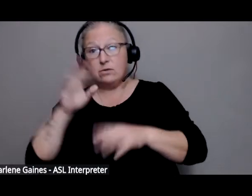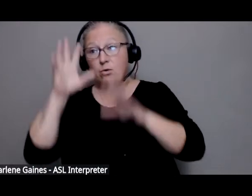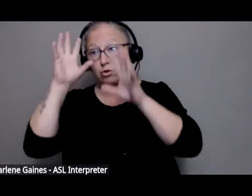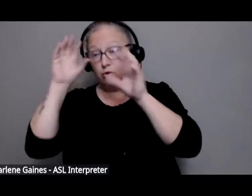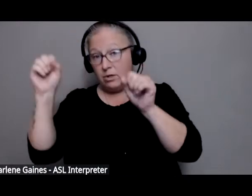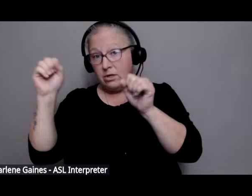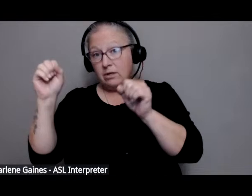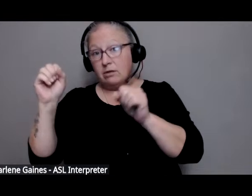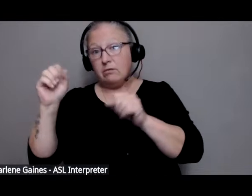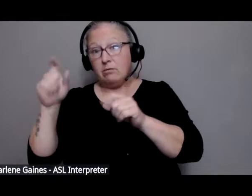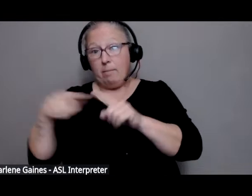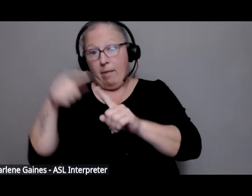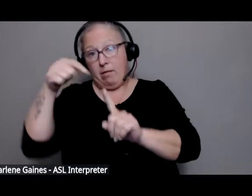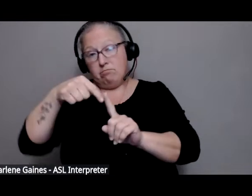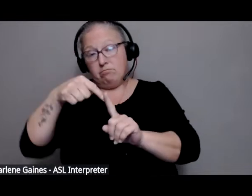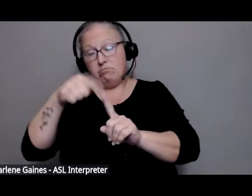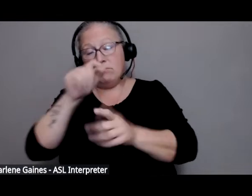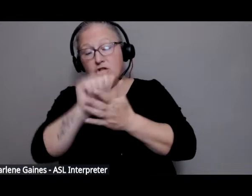respect to the agenda?